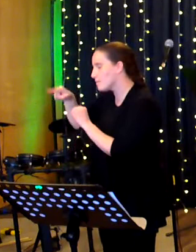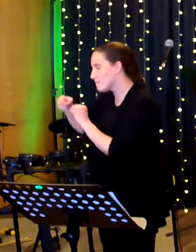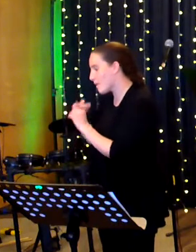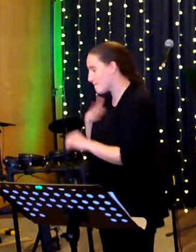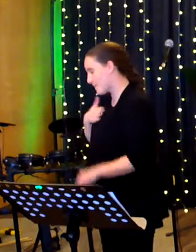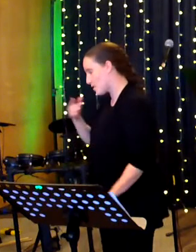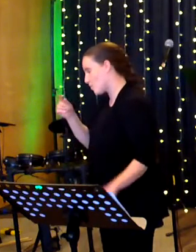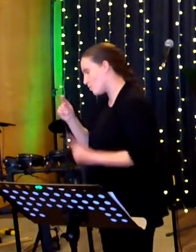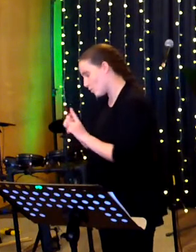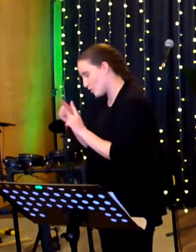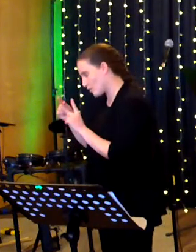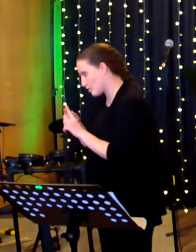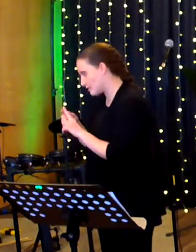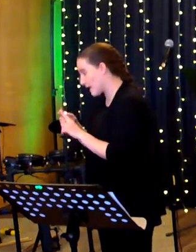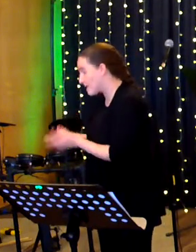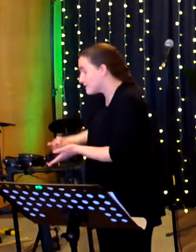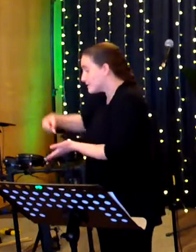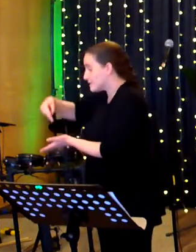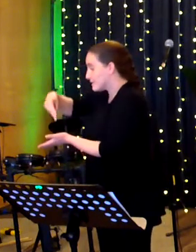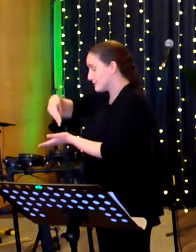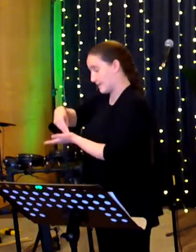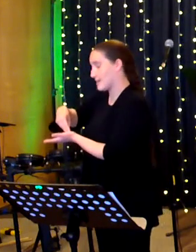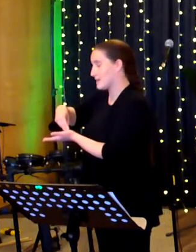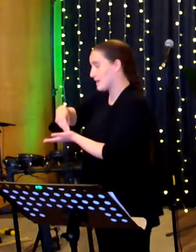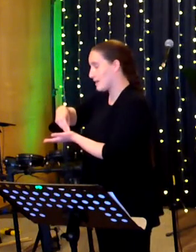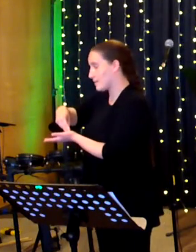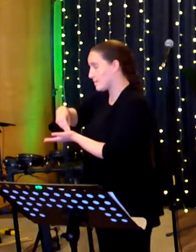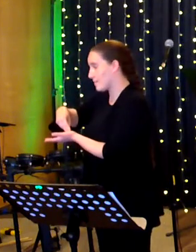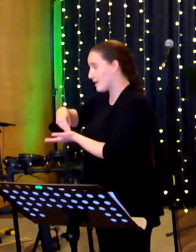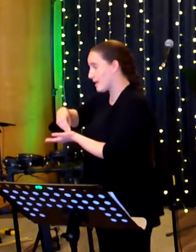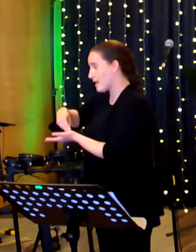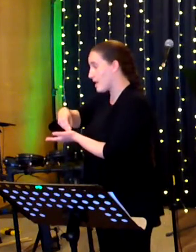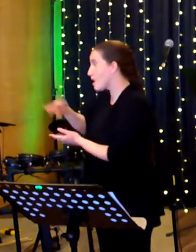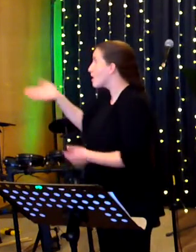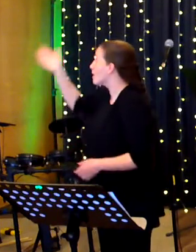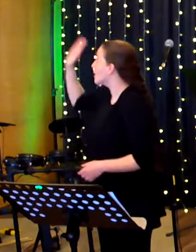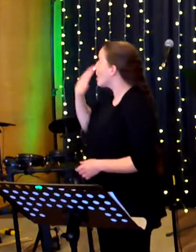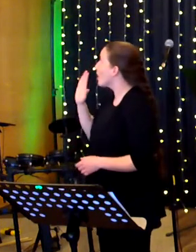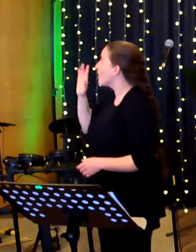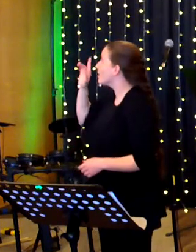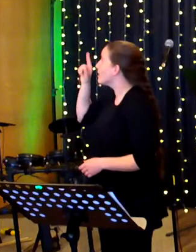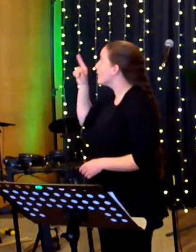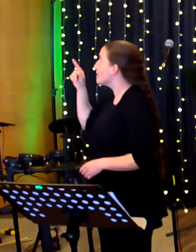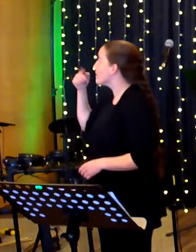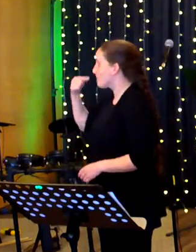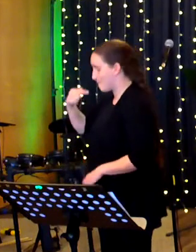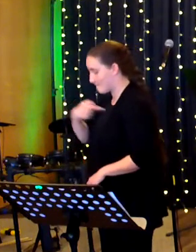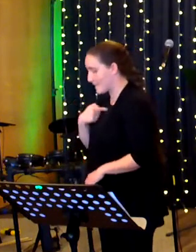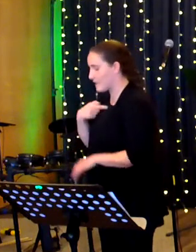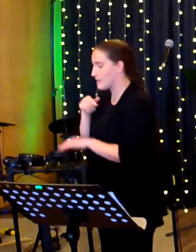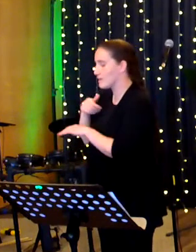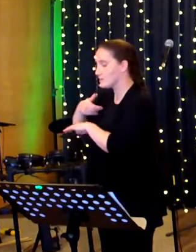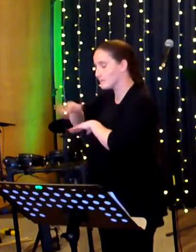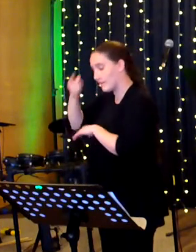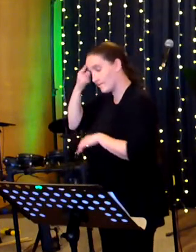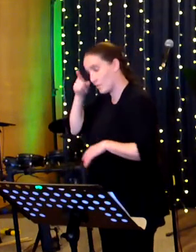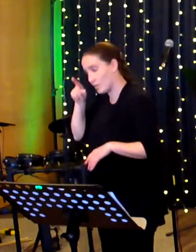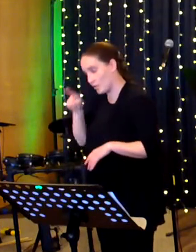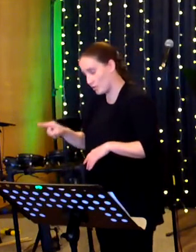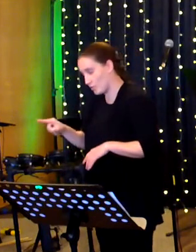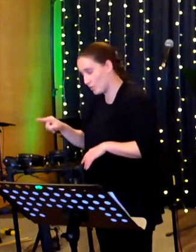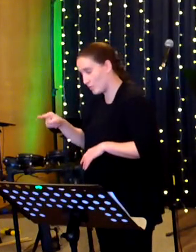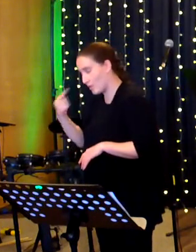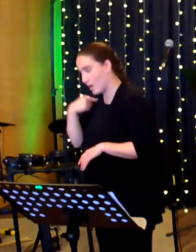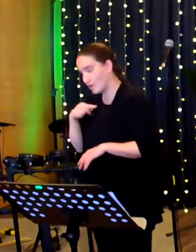you, and stand up, for I have now been sent to you. And when he said this to me, I stood up